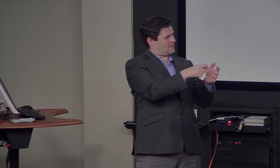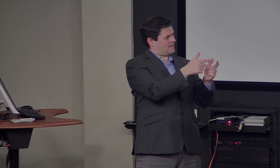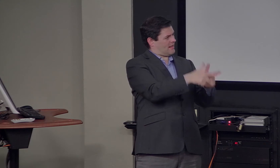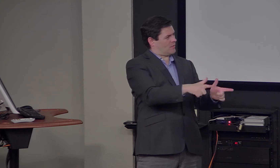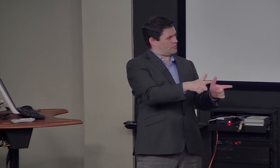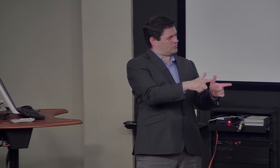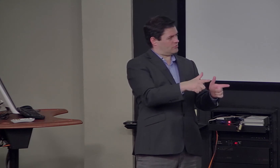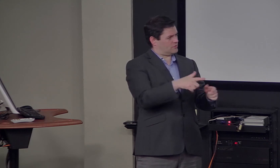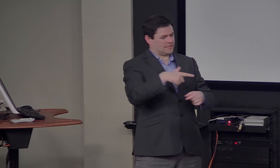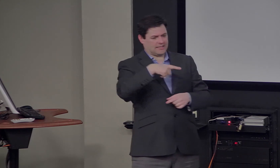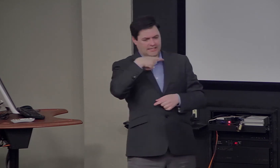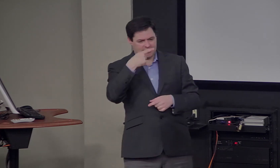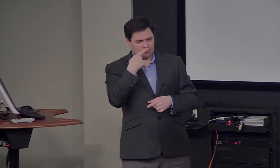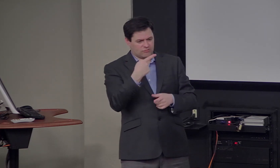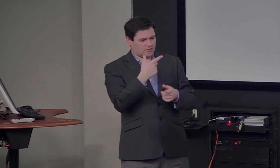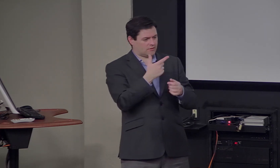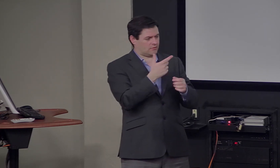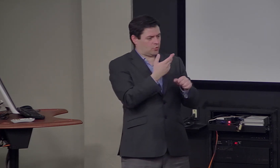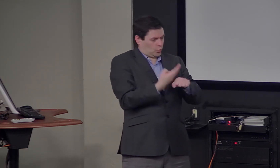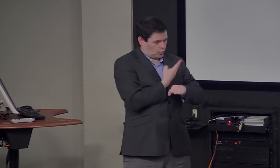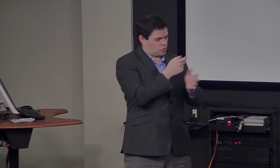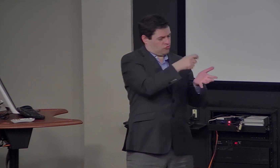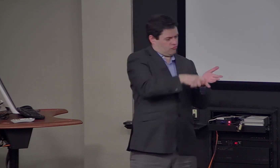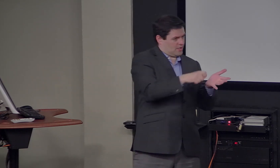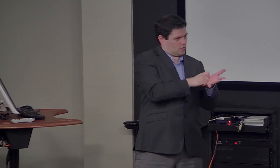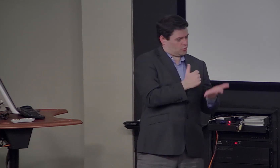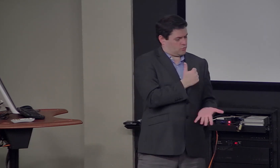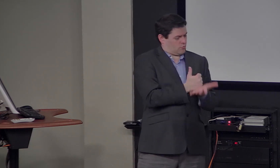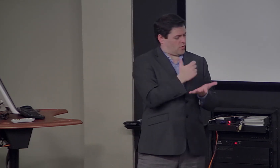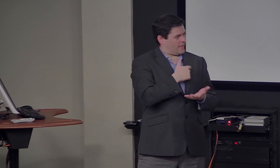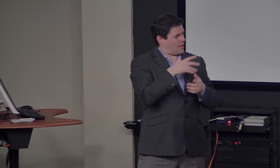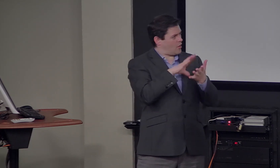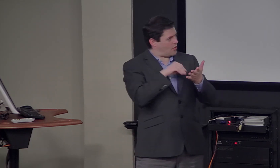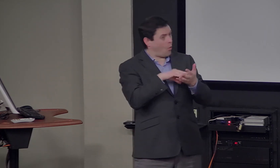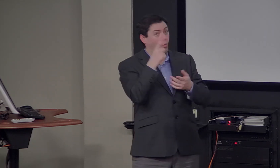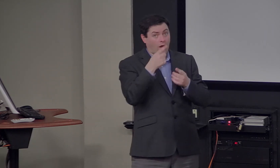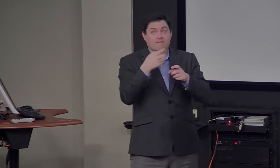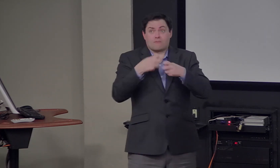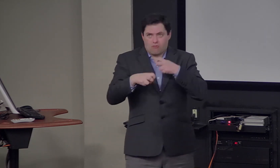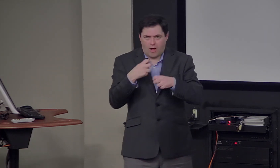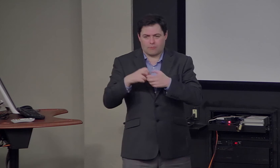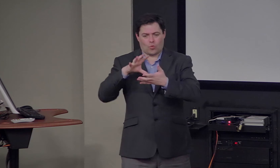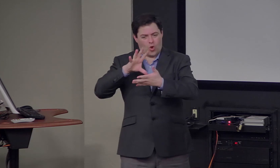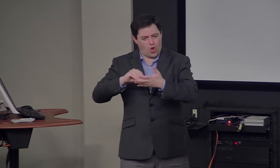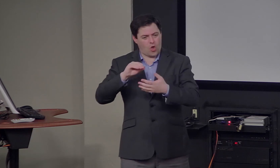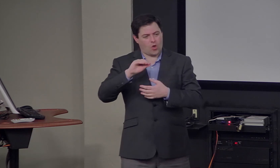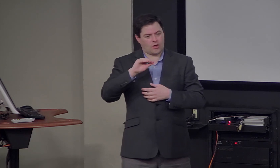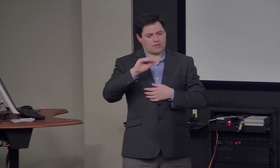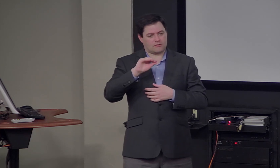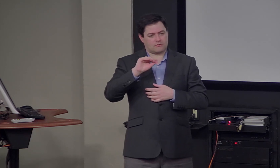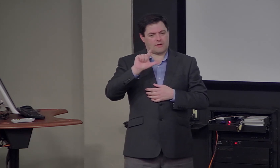those tests tie into written language, and hearing people can use those to be indicators of